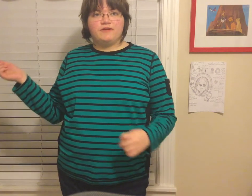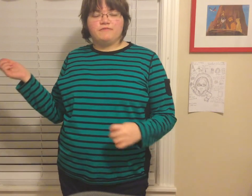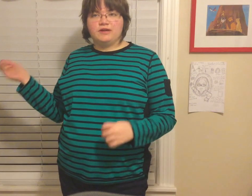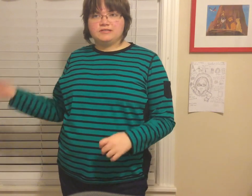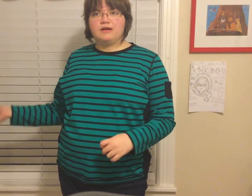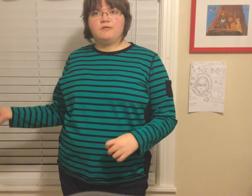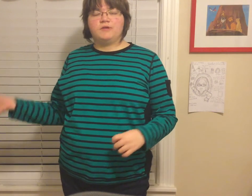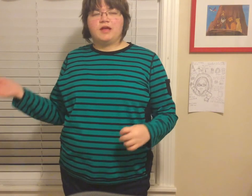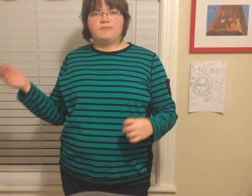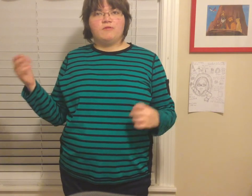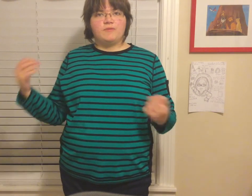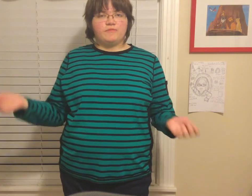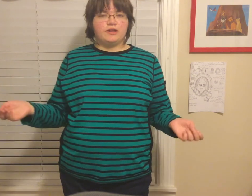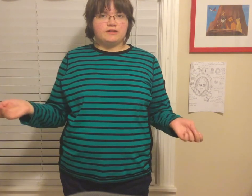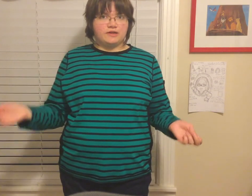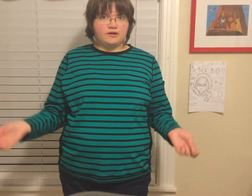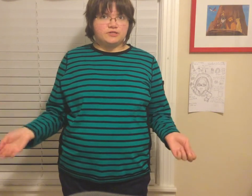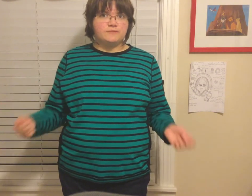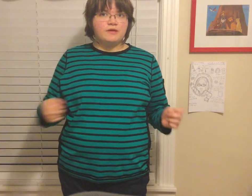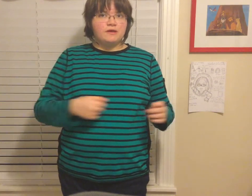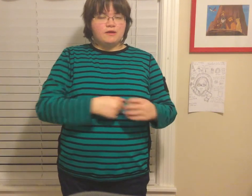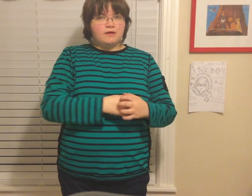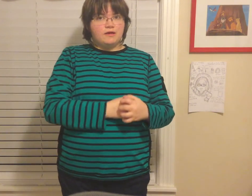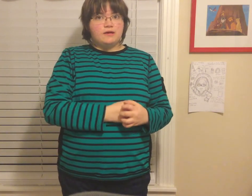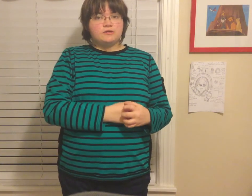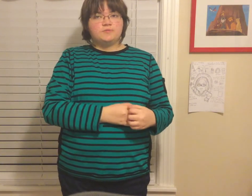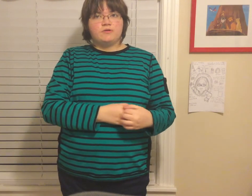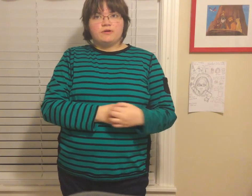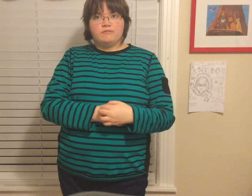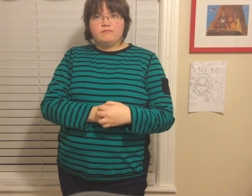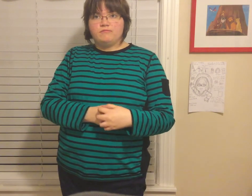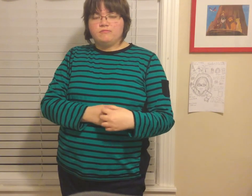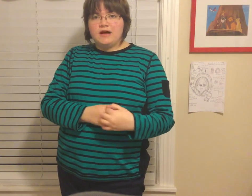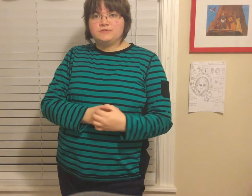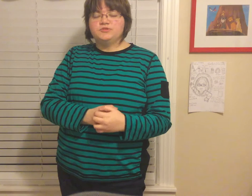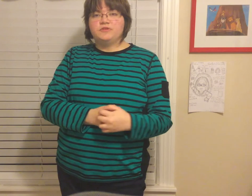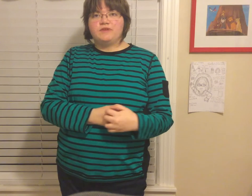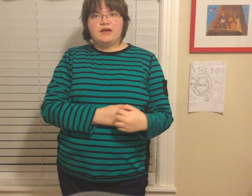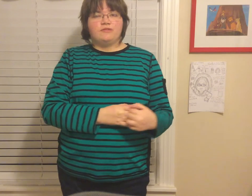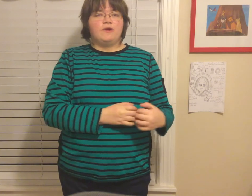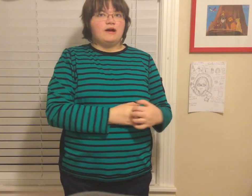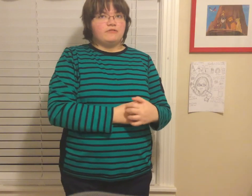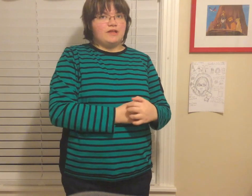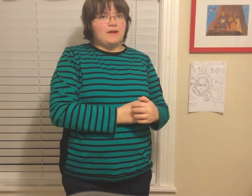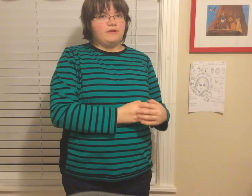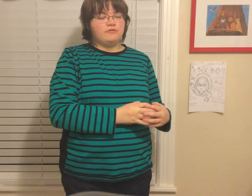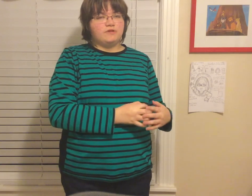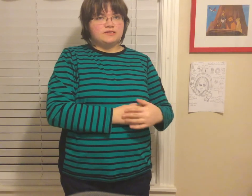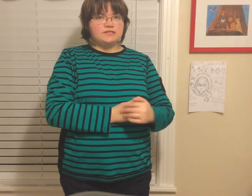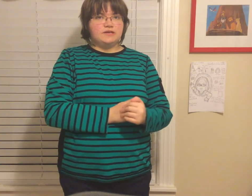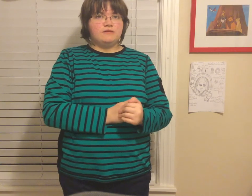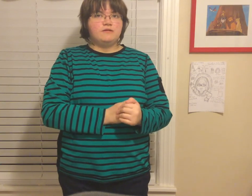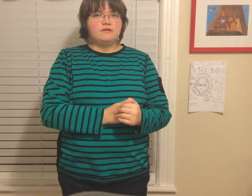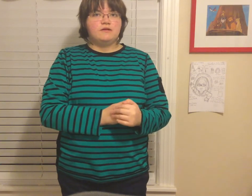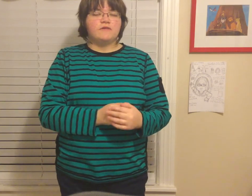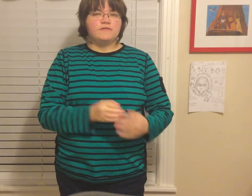an event for Intel when it came to women working in technology, spoke, actually went to an event at the White House that happened in 2016 involving